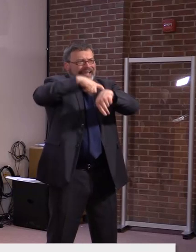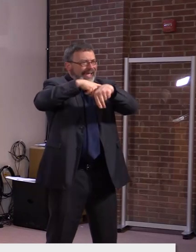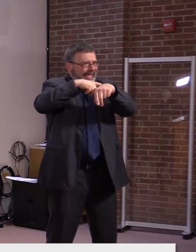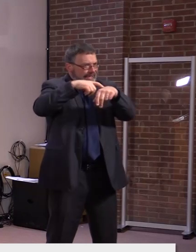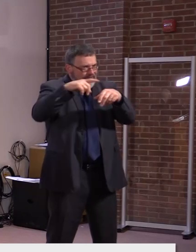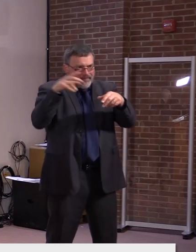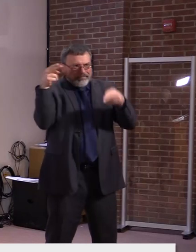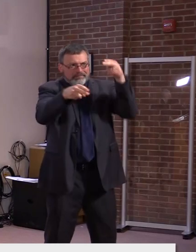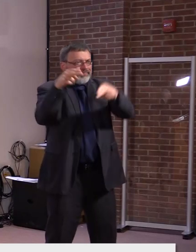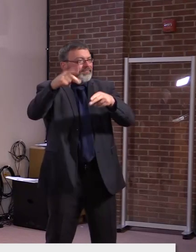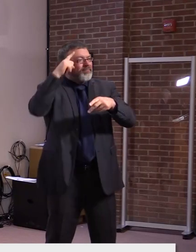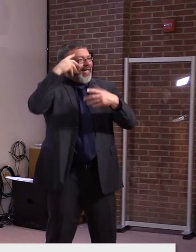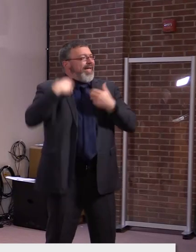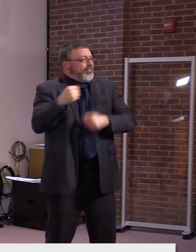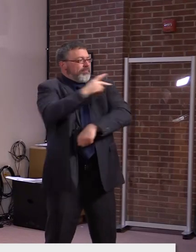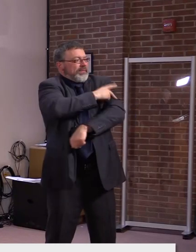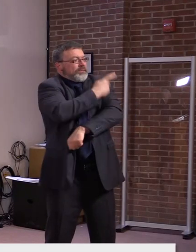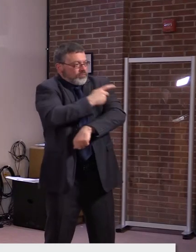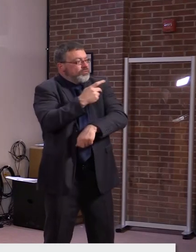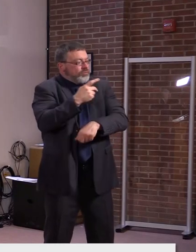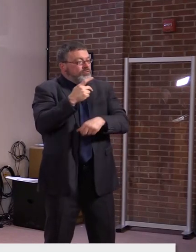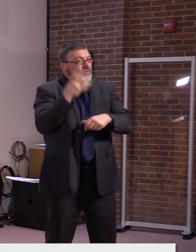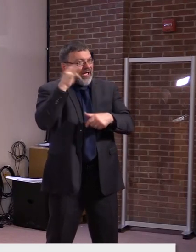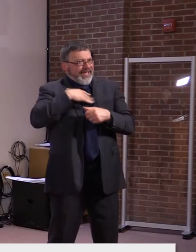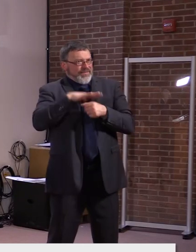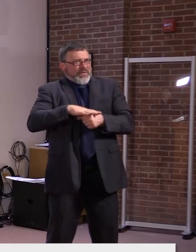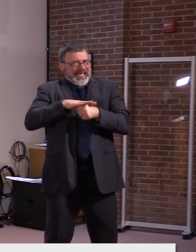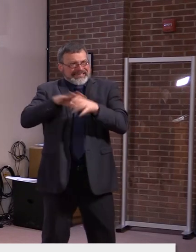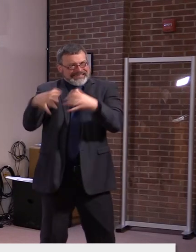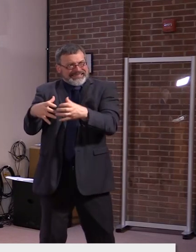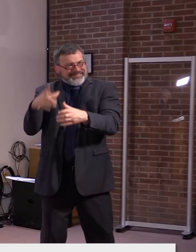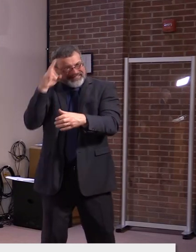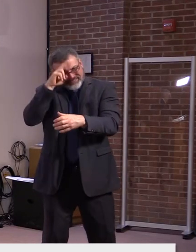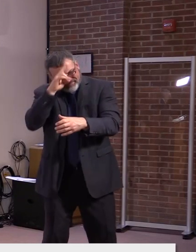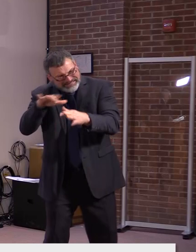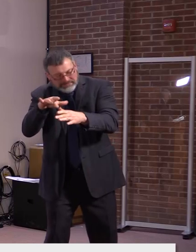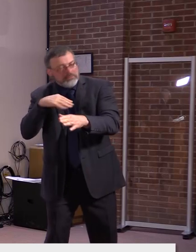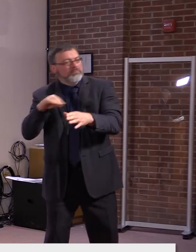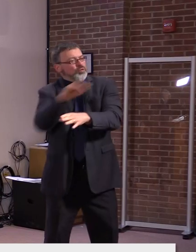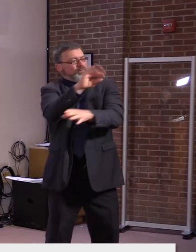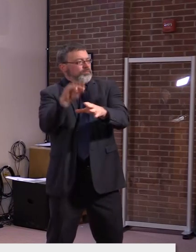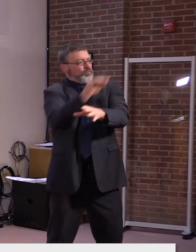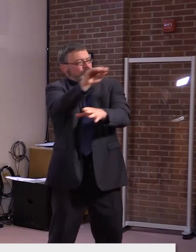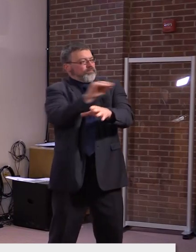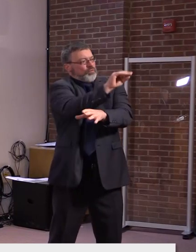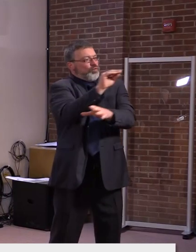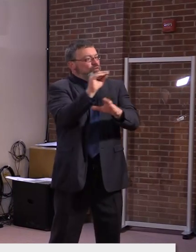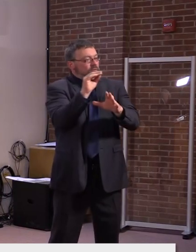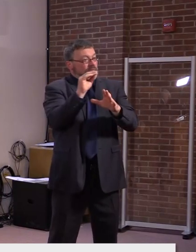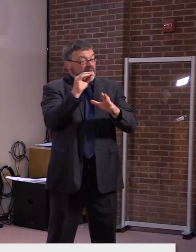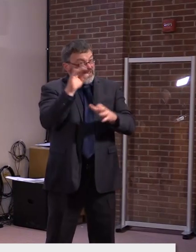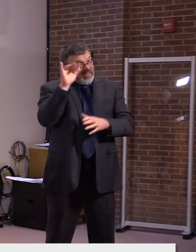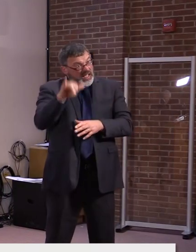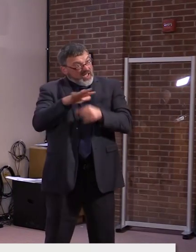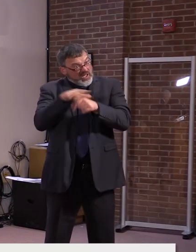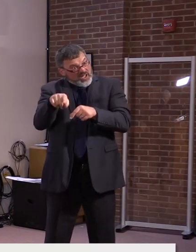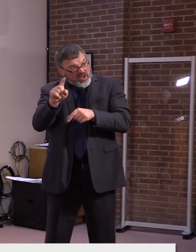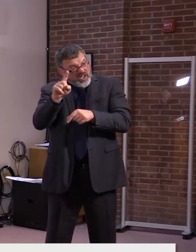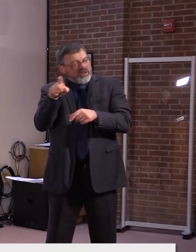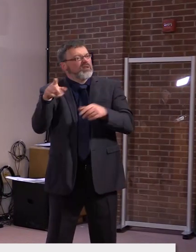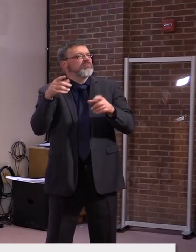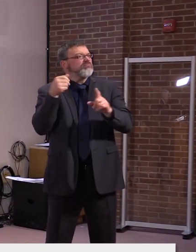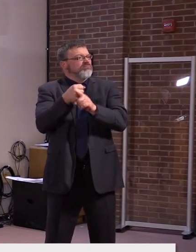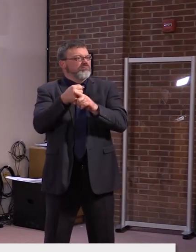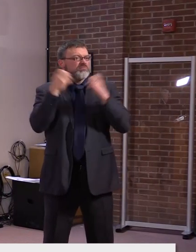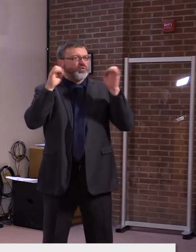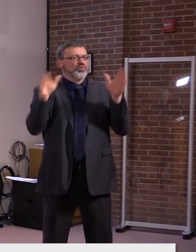our mental health system, particularly how it impacts hospital emergency departments. I can't say enough how